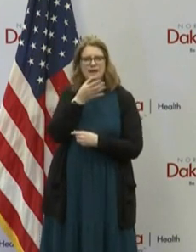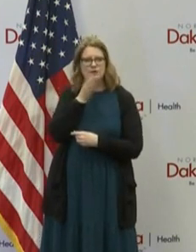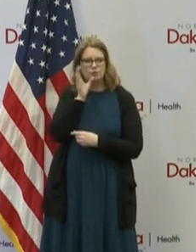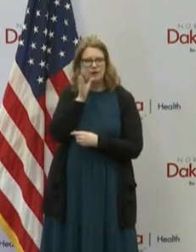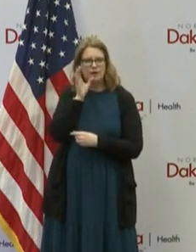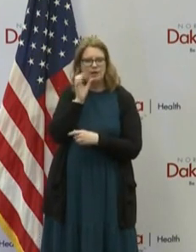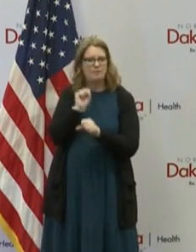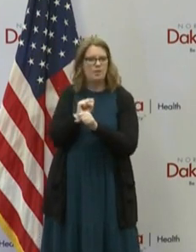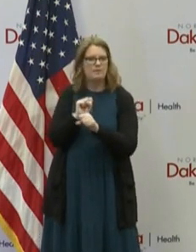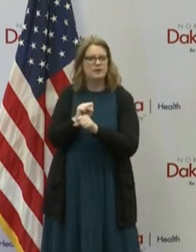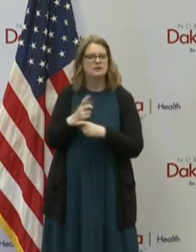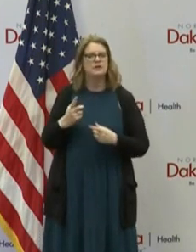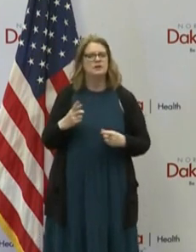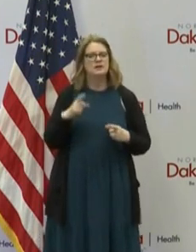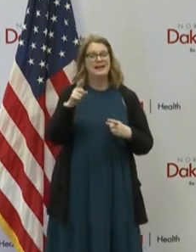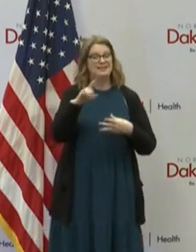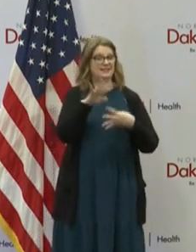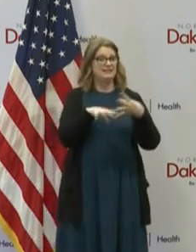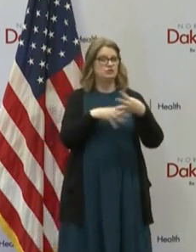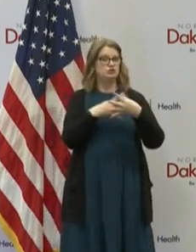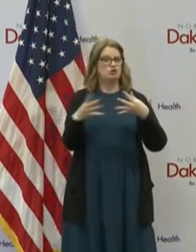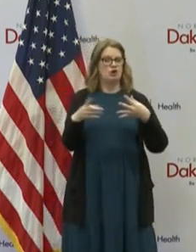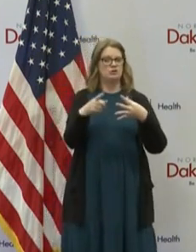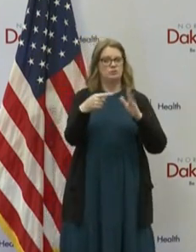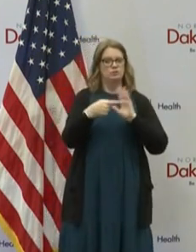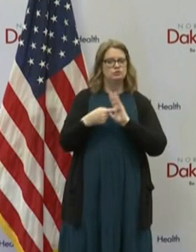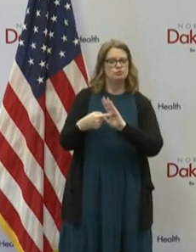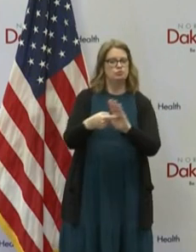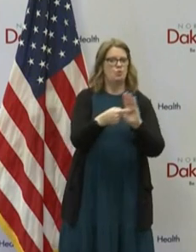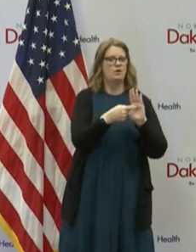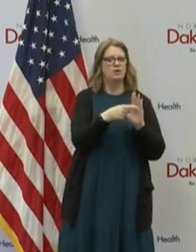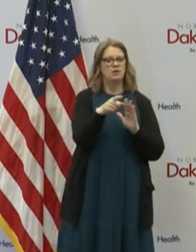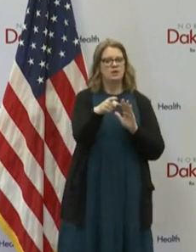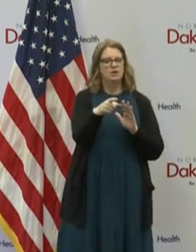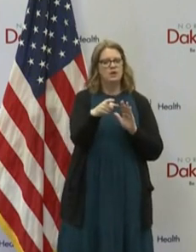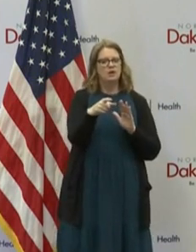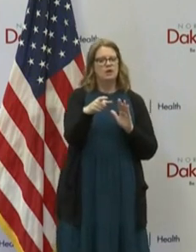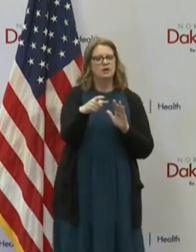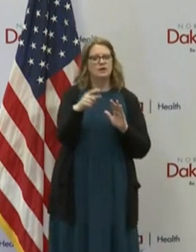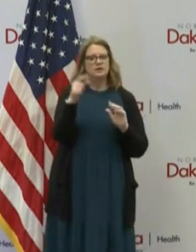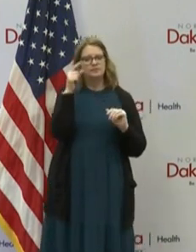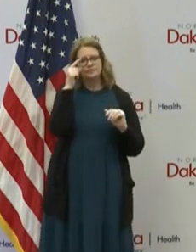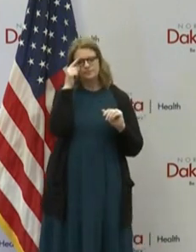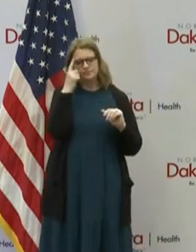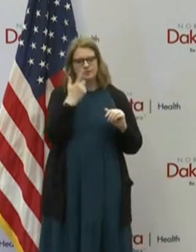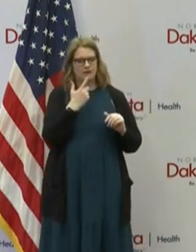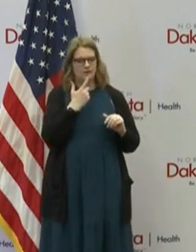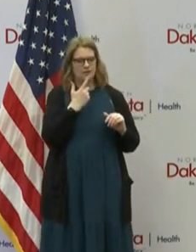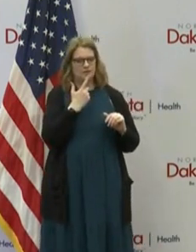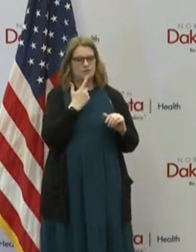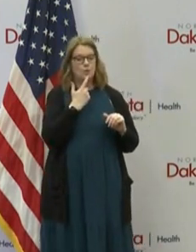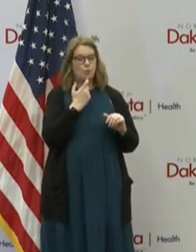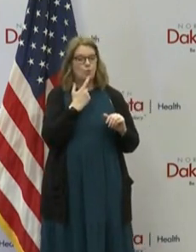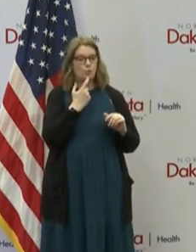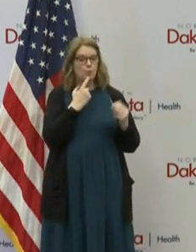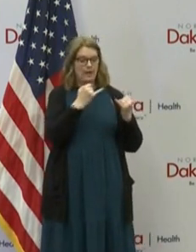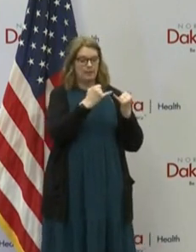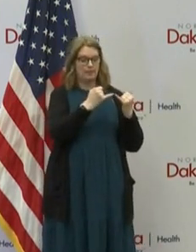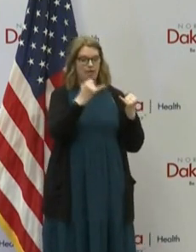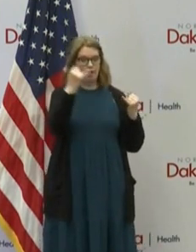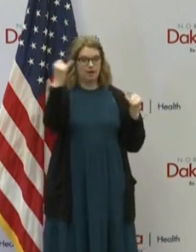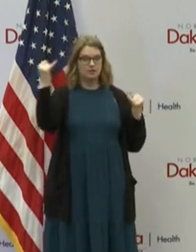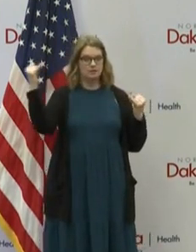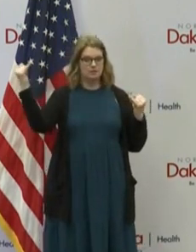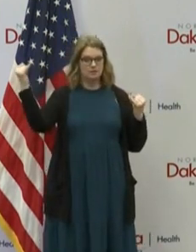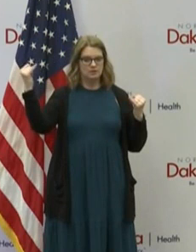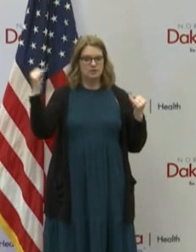employment. On this chart that we're showing here, it's important. We want you to look at the red line.